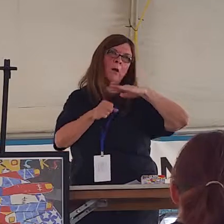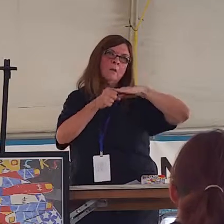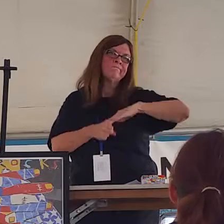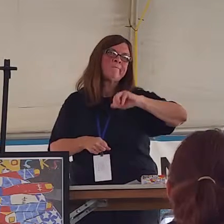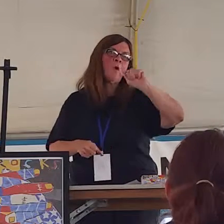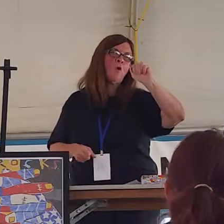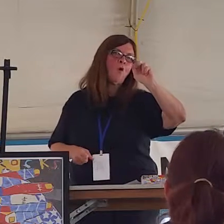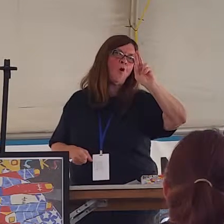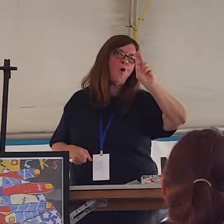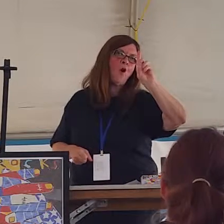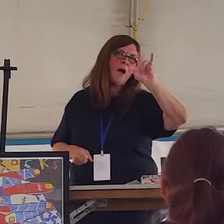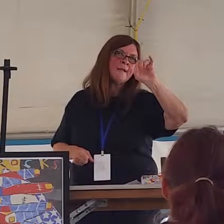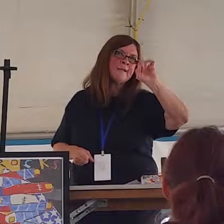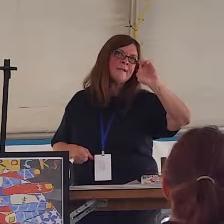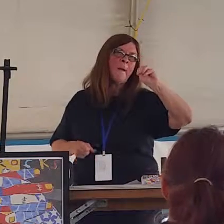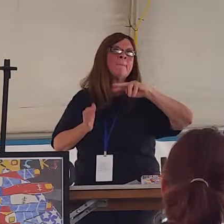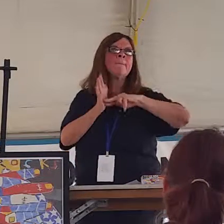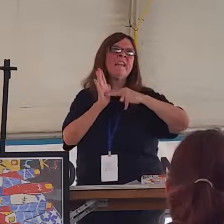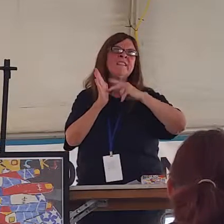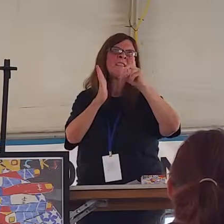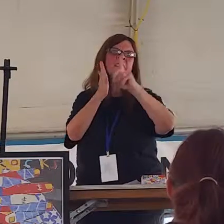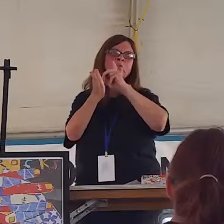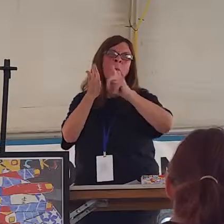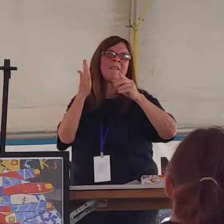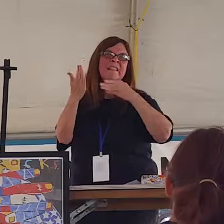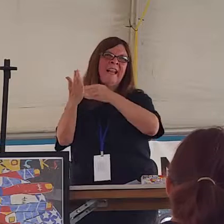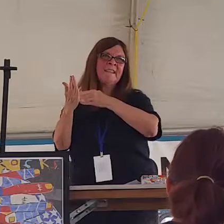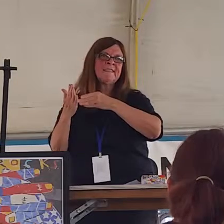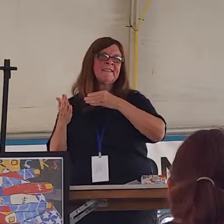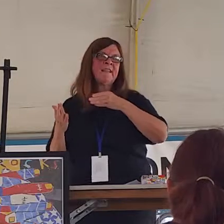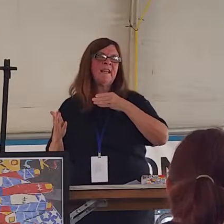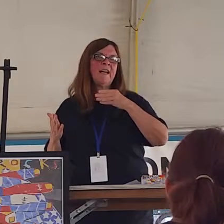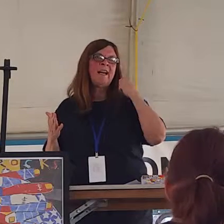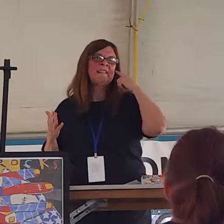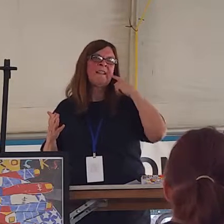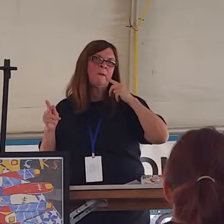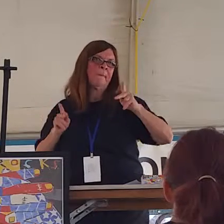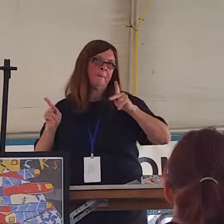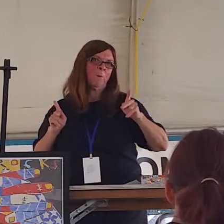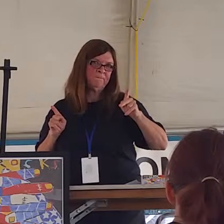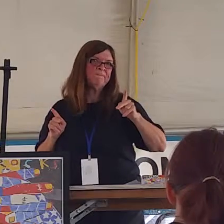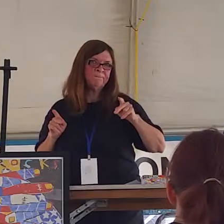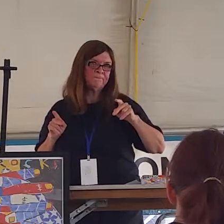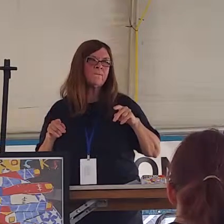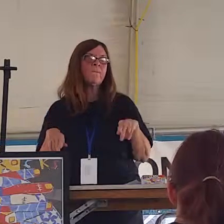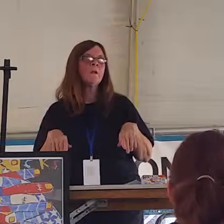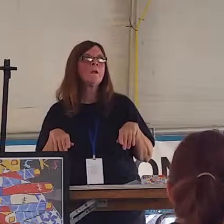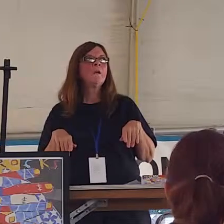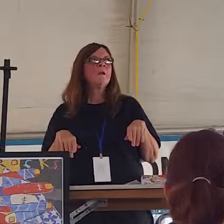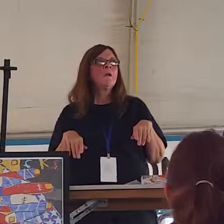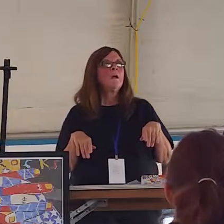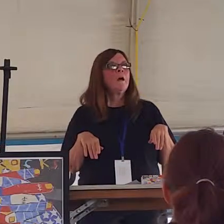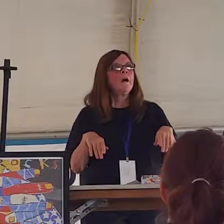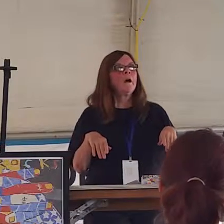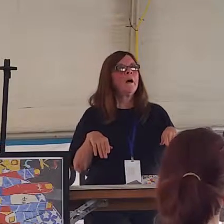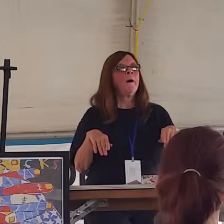the blue. It also represents autism, which is a word that describes discrimination and oppression of deaf people.